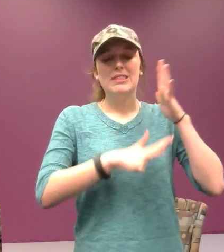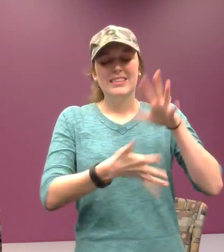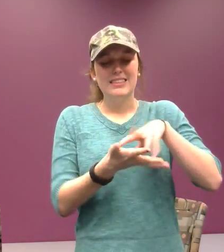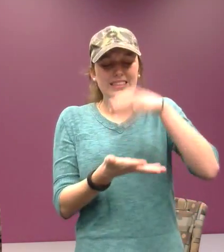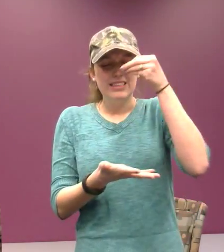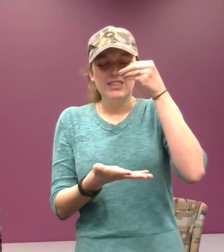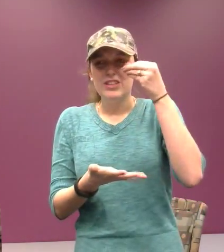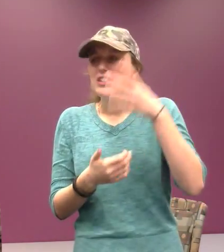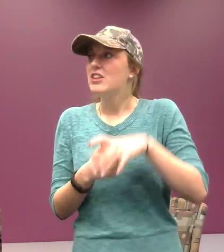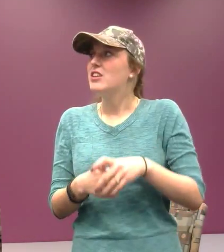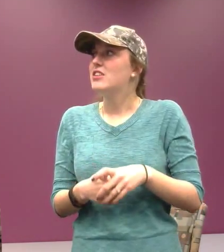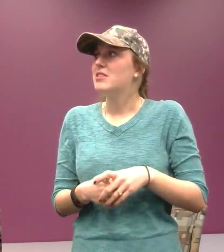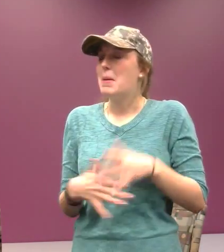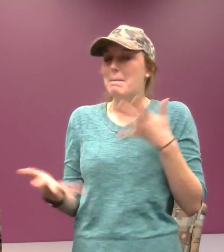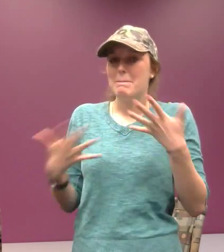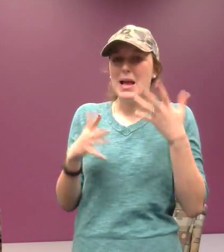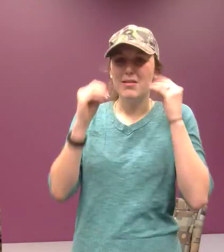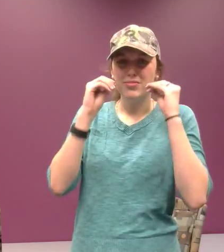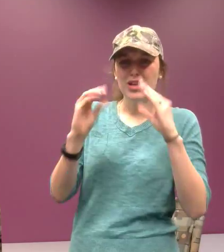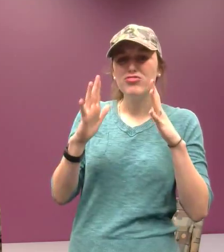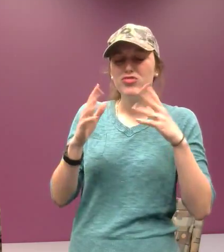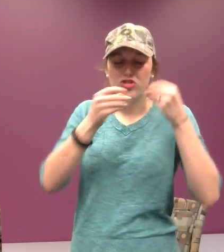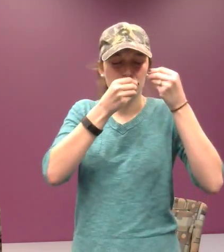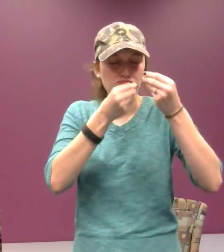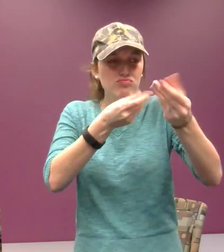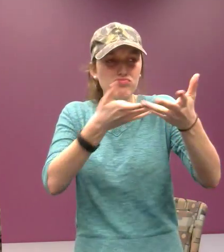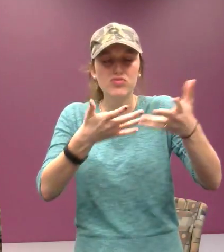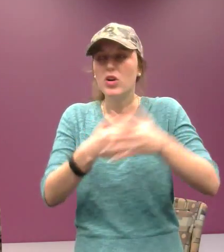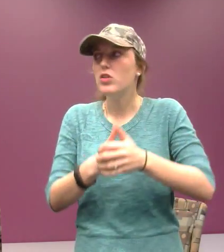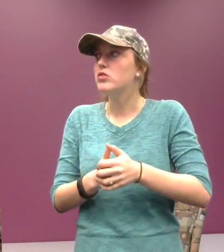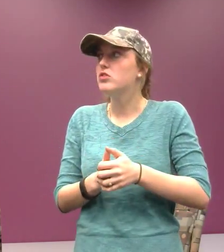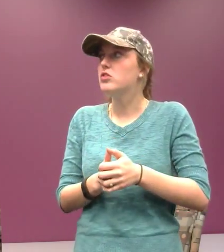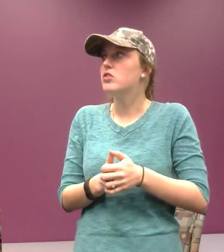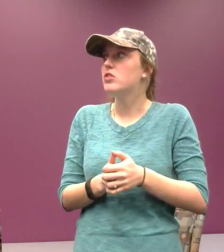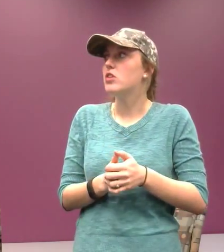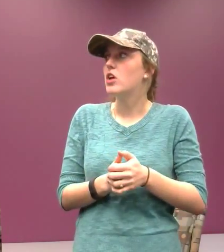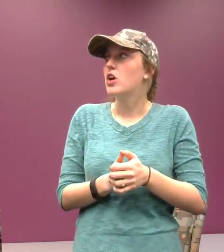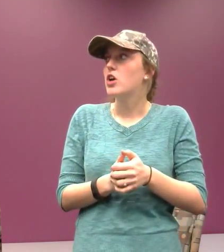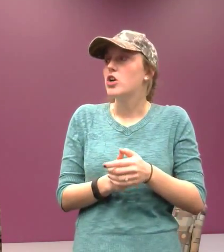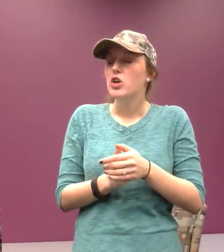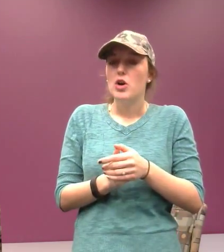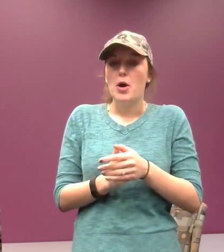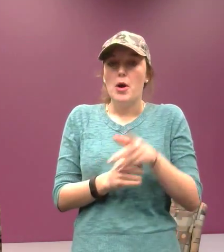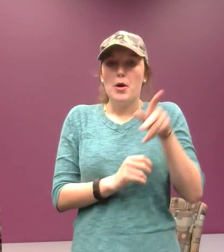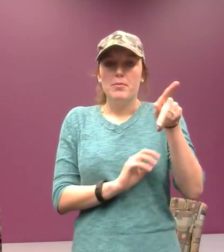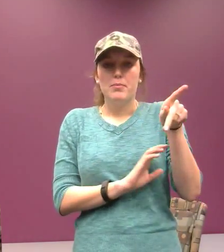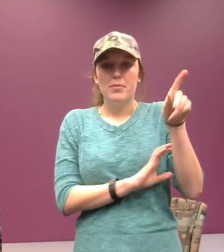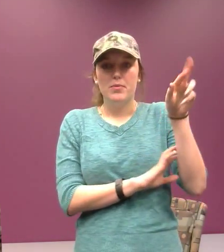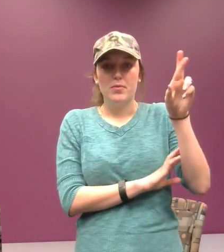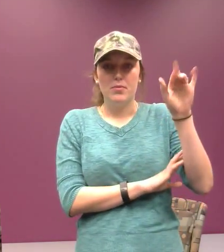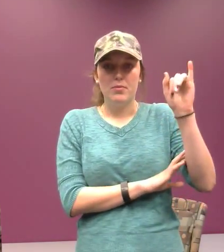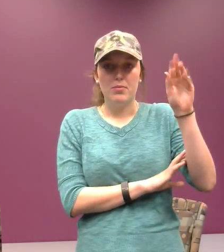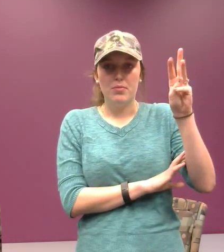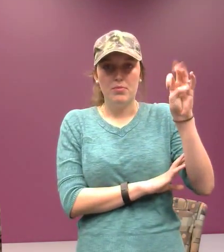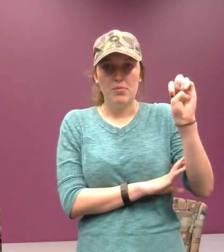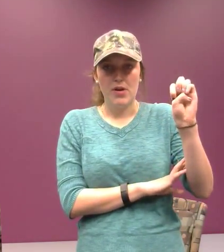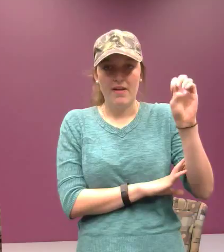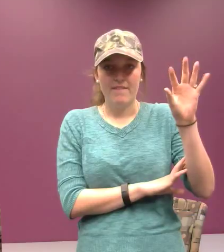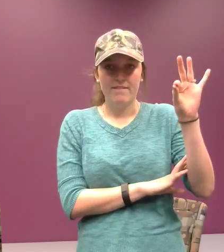perhaps your instructor told you to do a prime factorization of these numbers. Now, what that